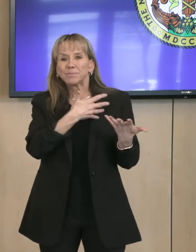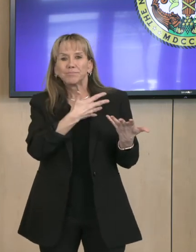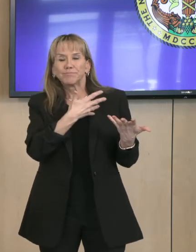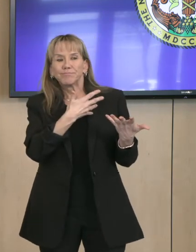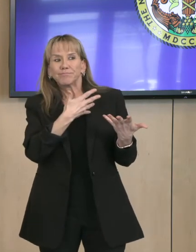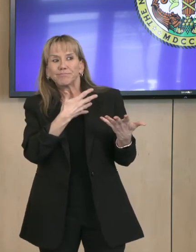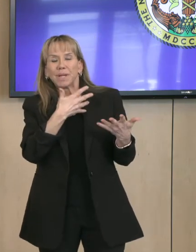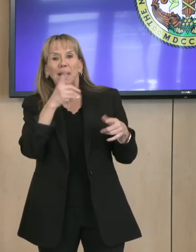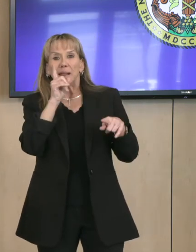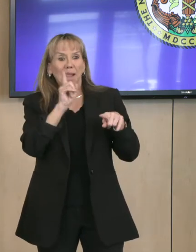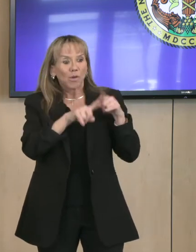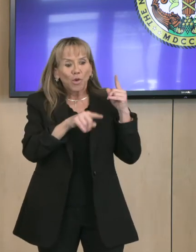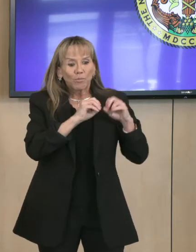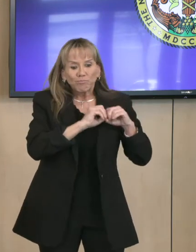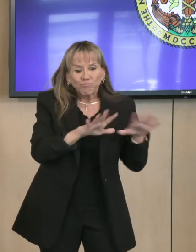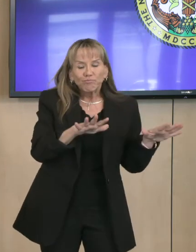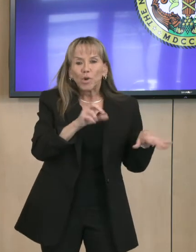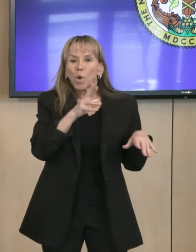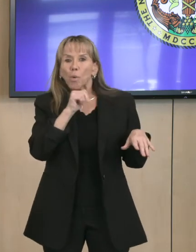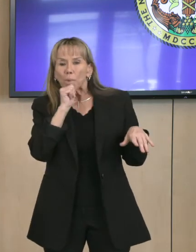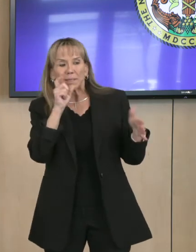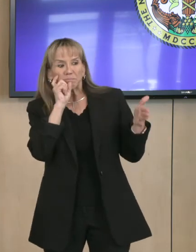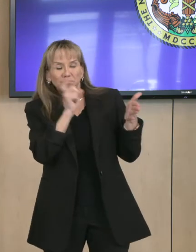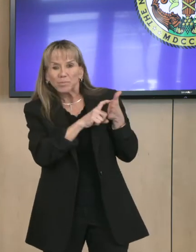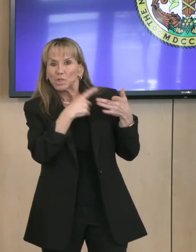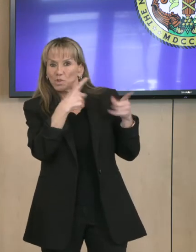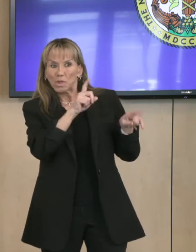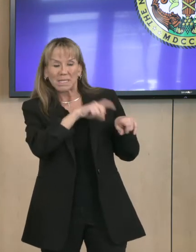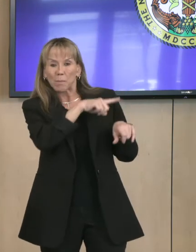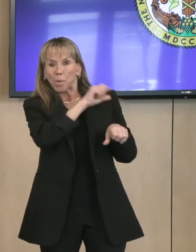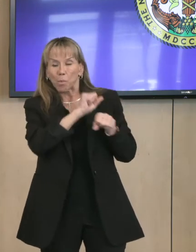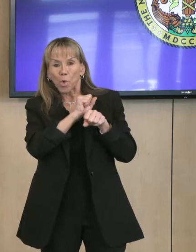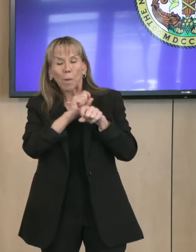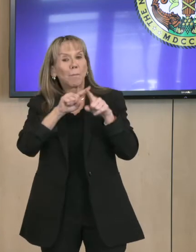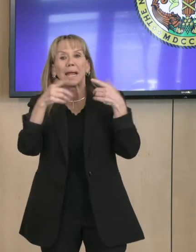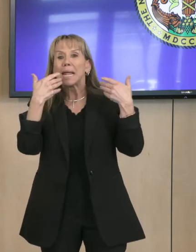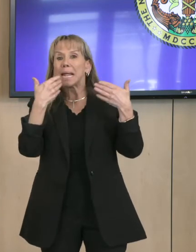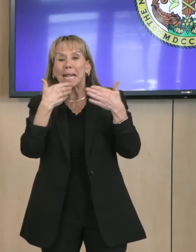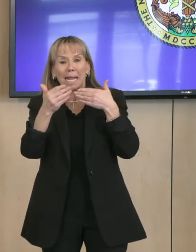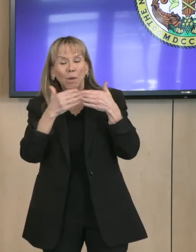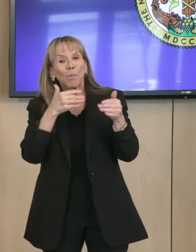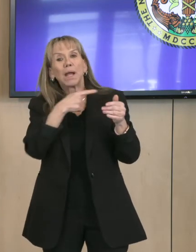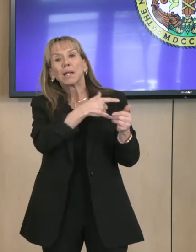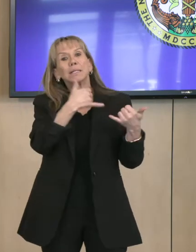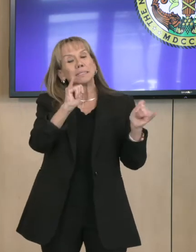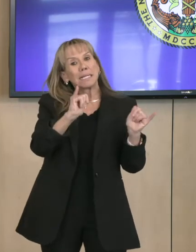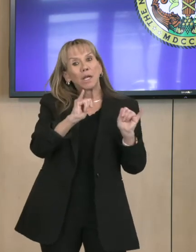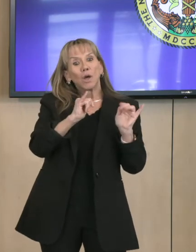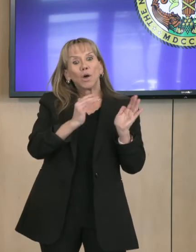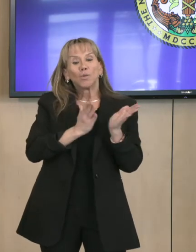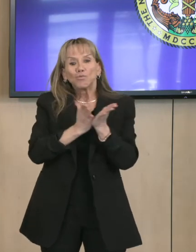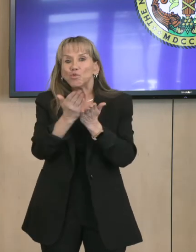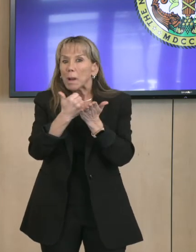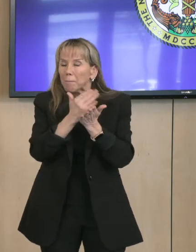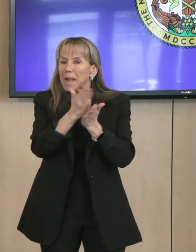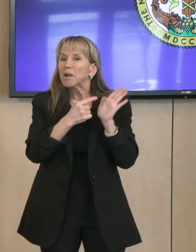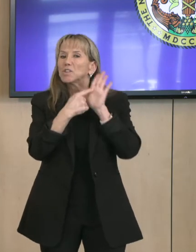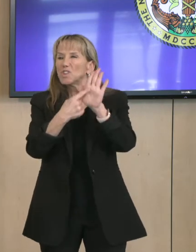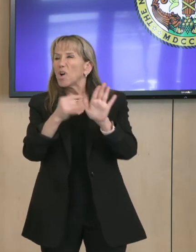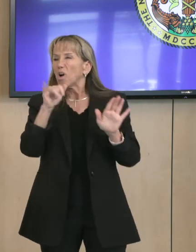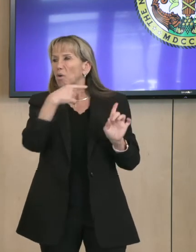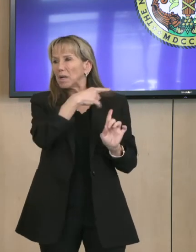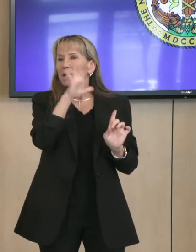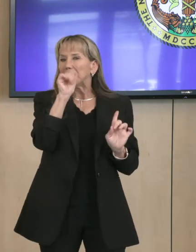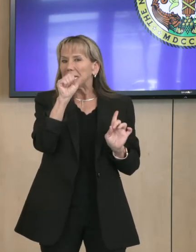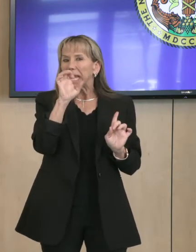be transmitting it to their employees or customers, that transparency to show that a case may have